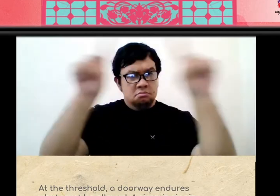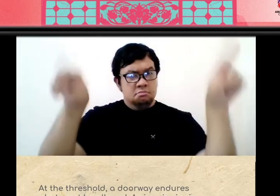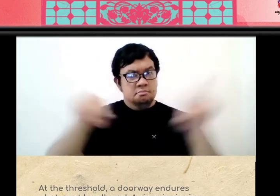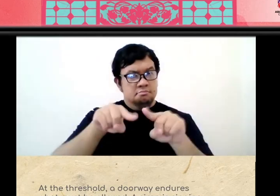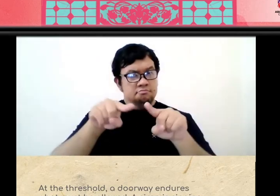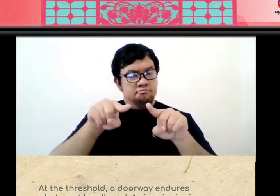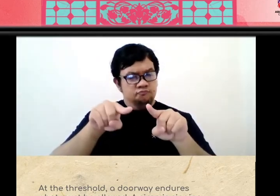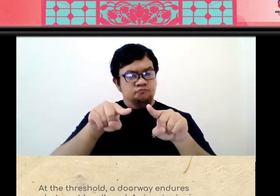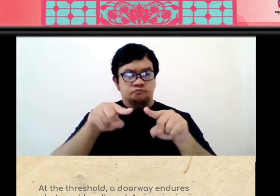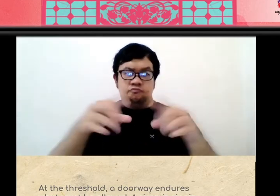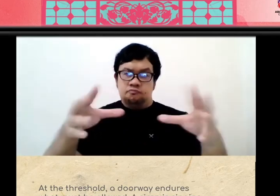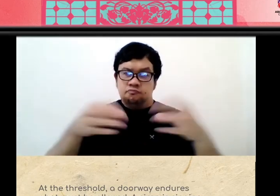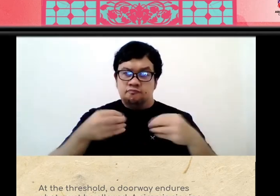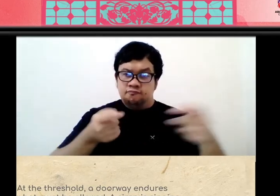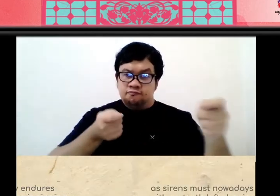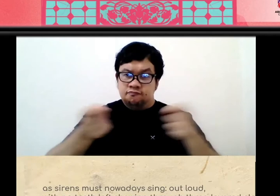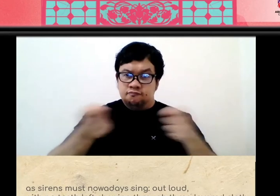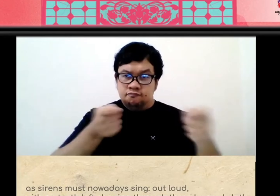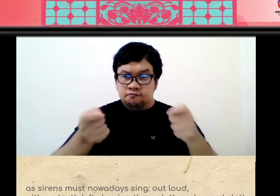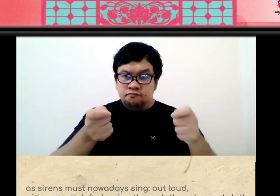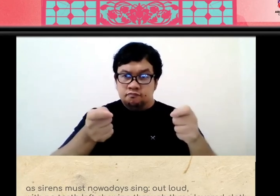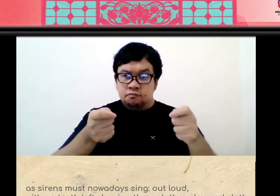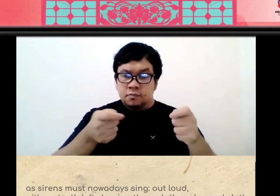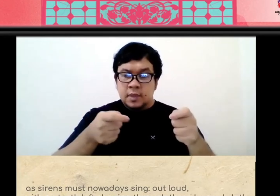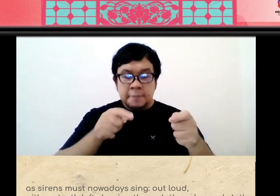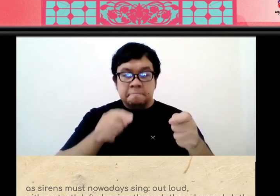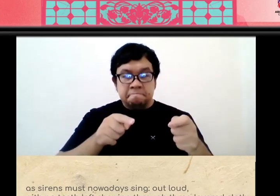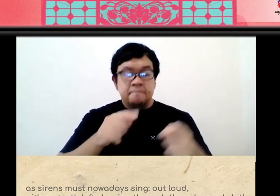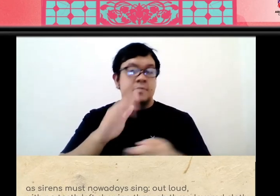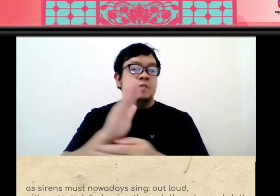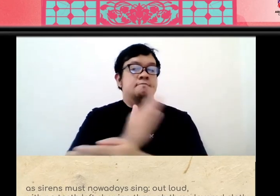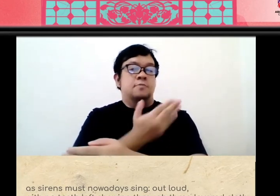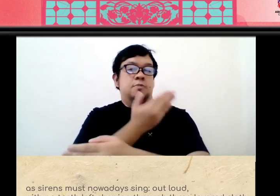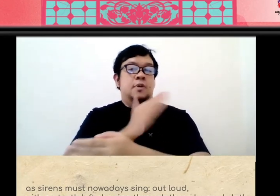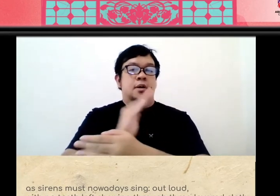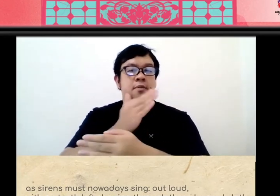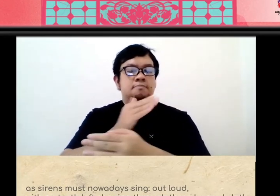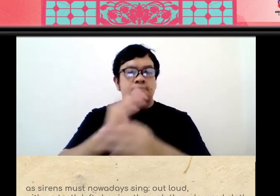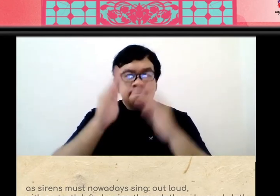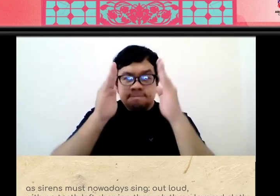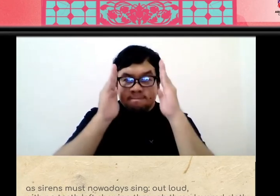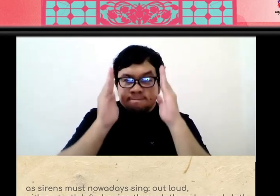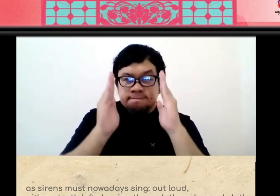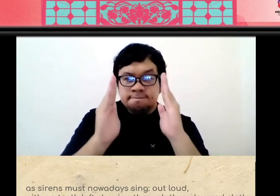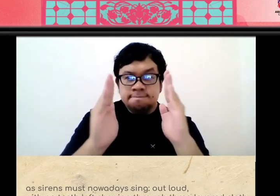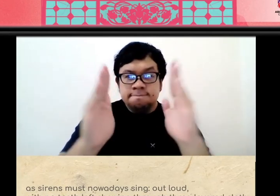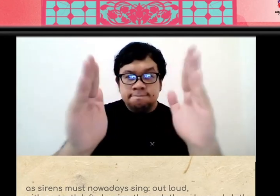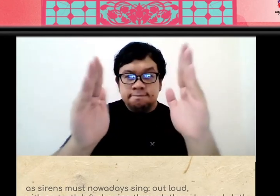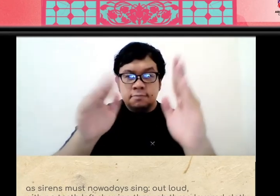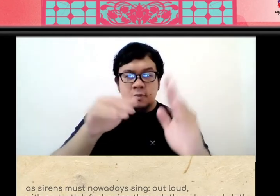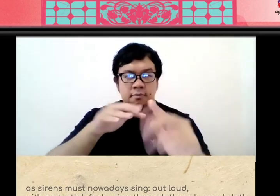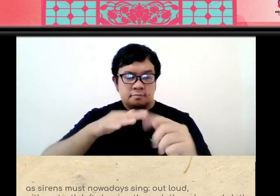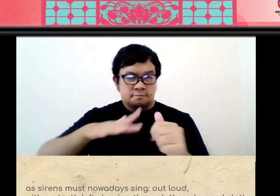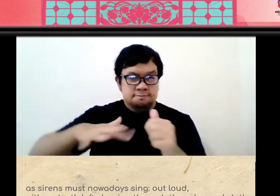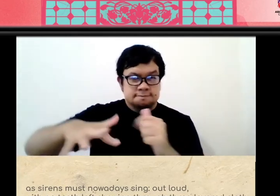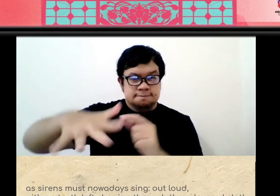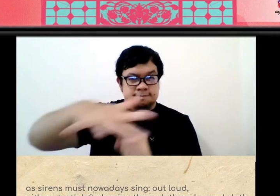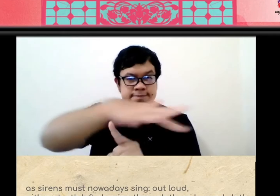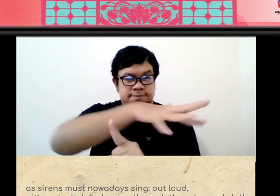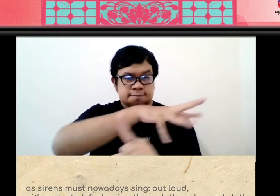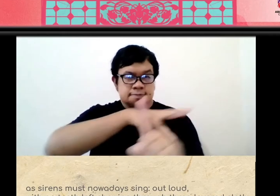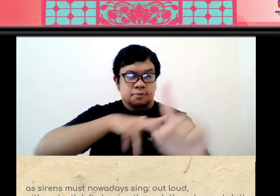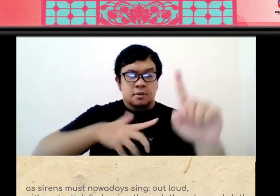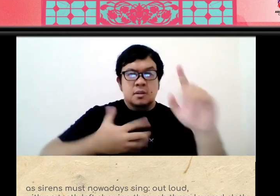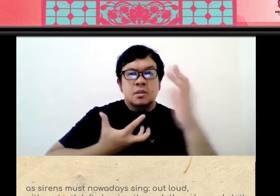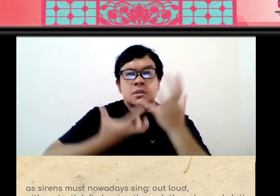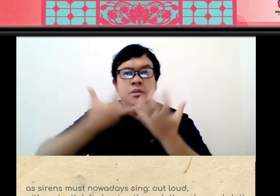singing, as sirens must nowadays sing, out loud, with no teeth left showing through three-layered